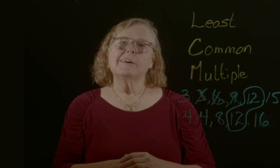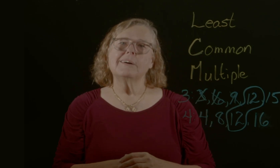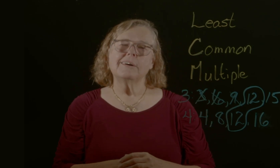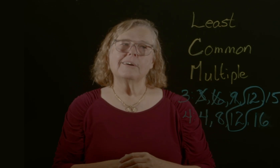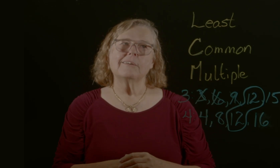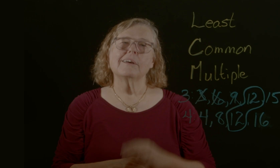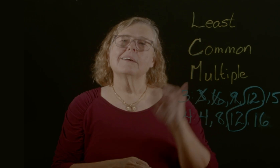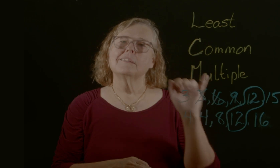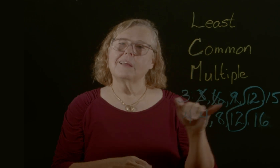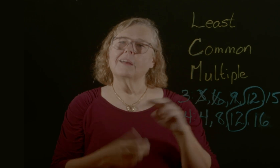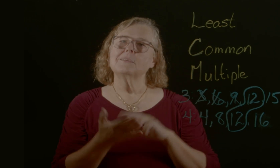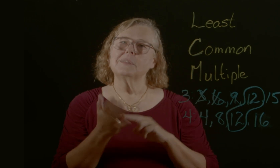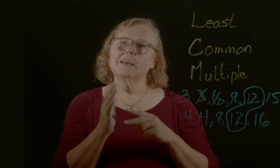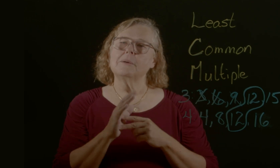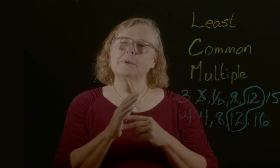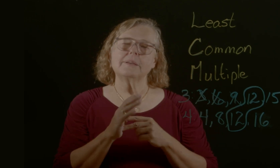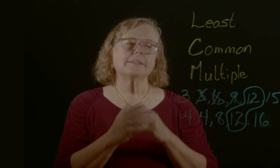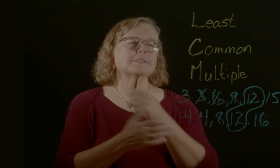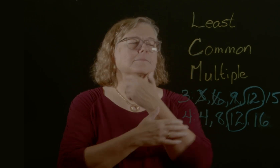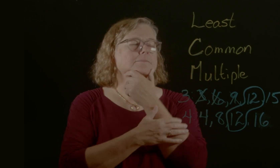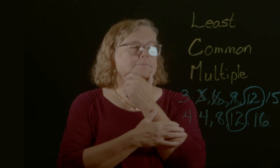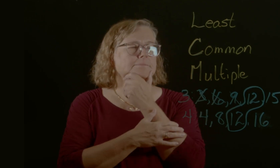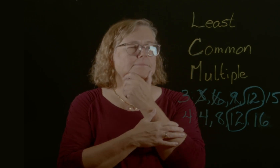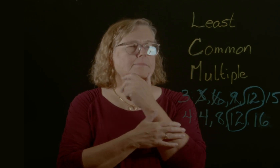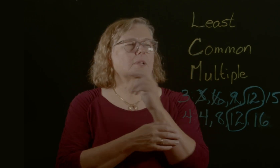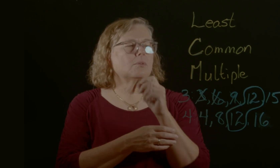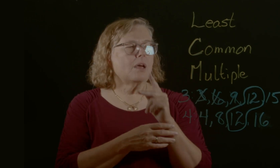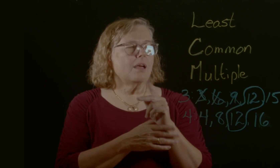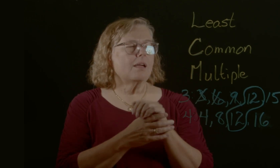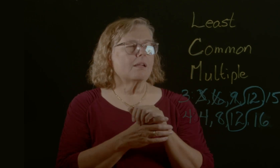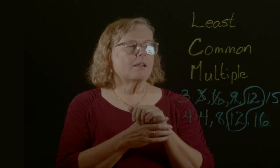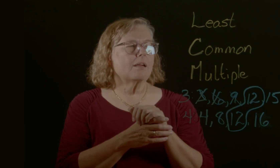Oh, that's what that means. Okay.